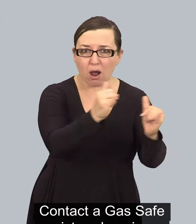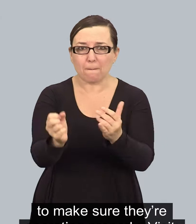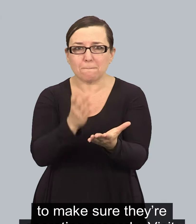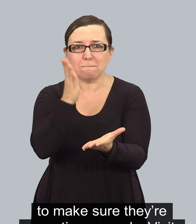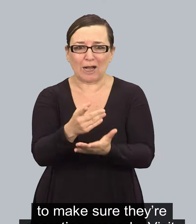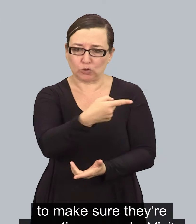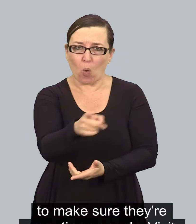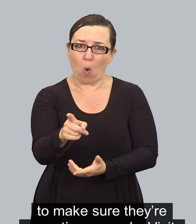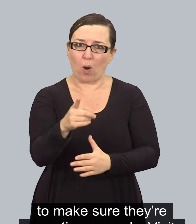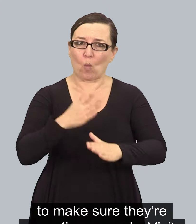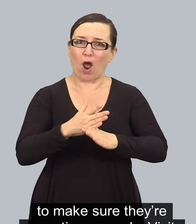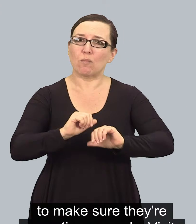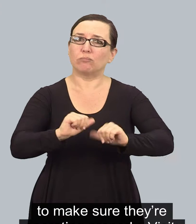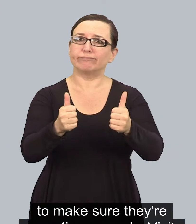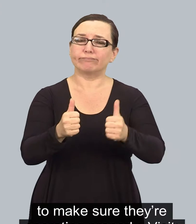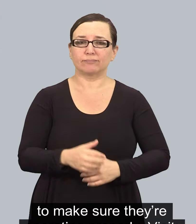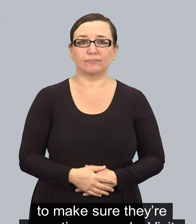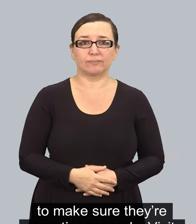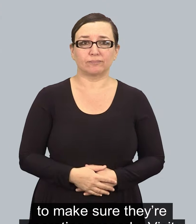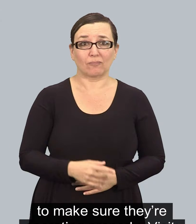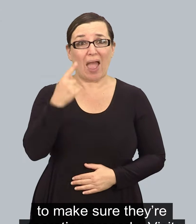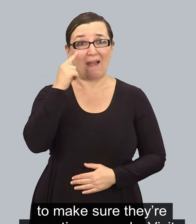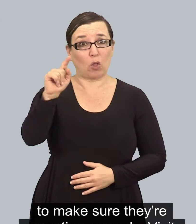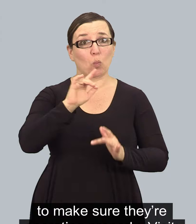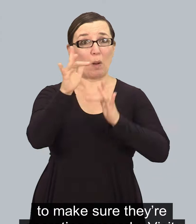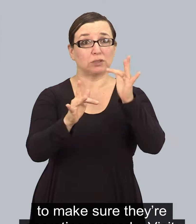to make sure they're operating properly. Visit